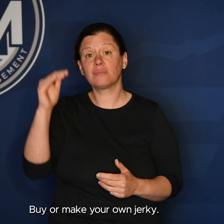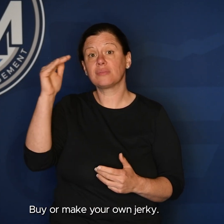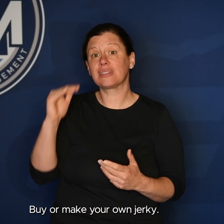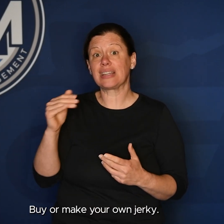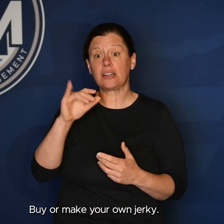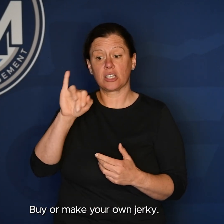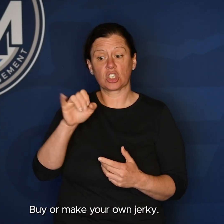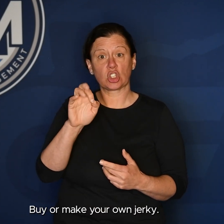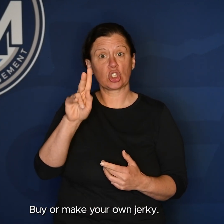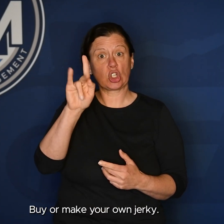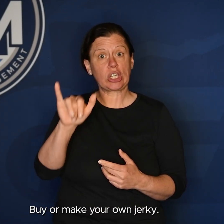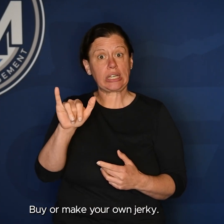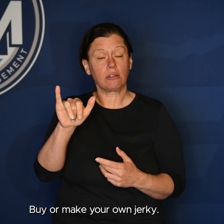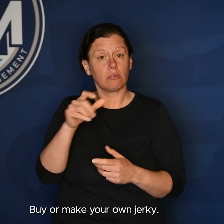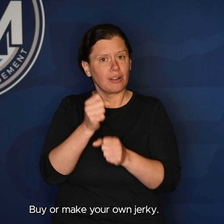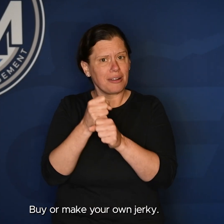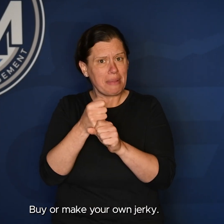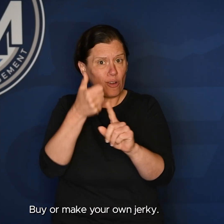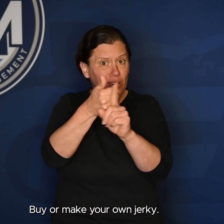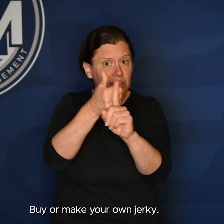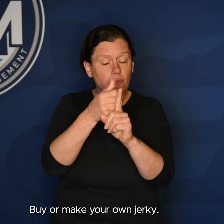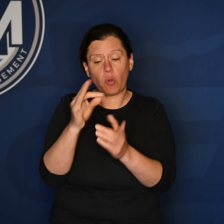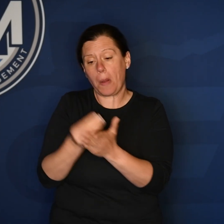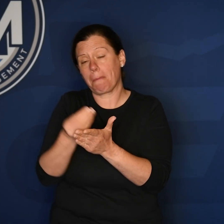Buy or make your own jerky.